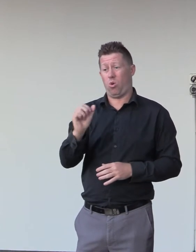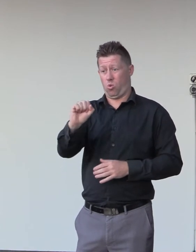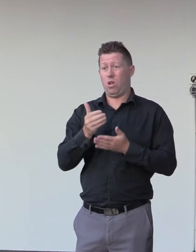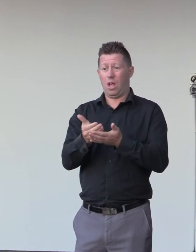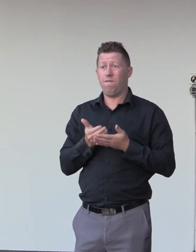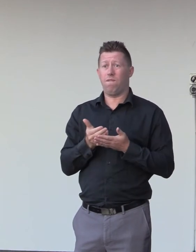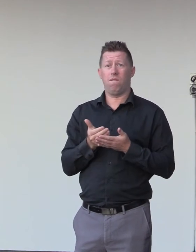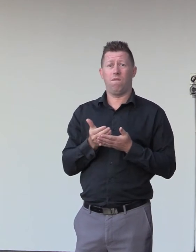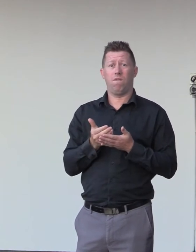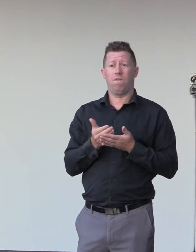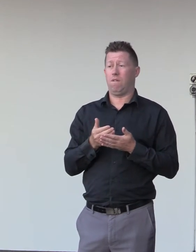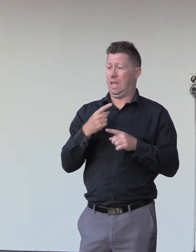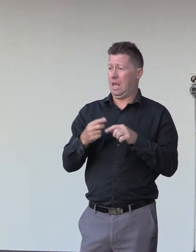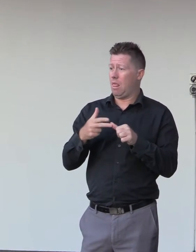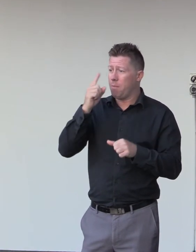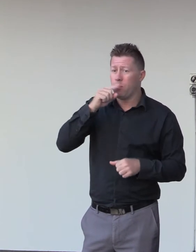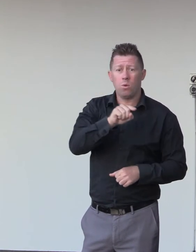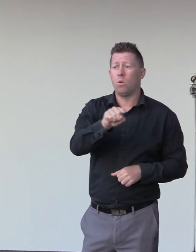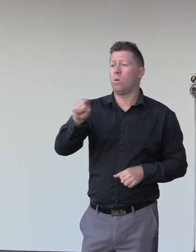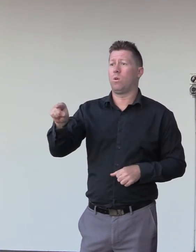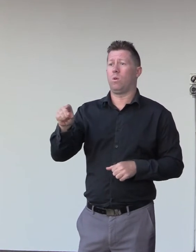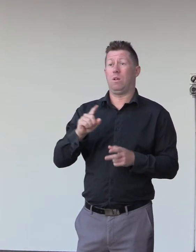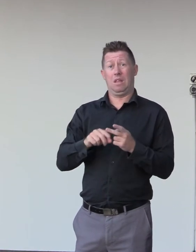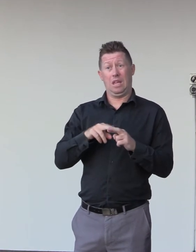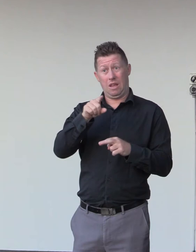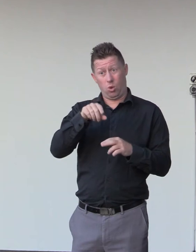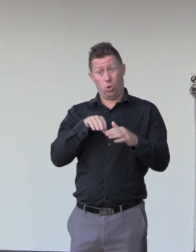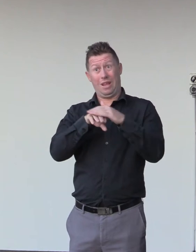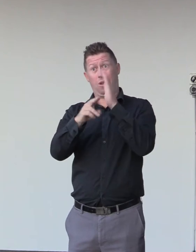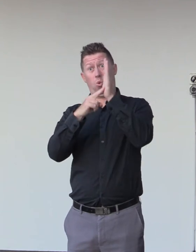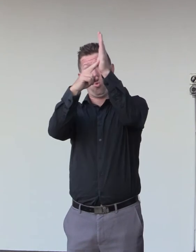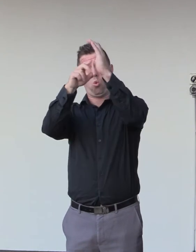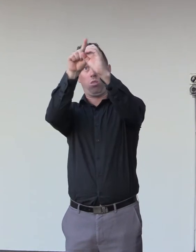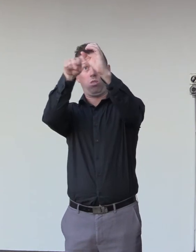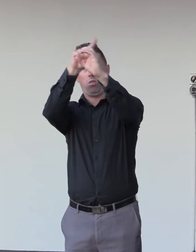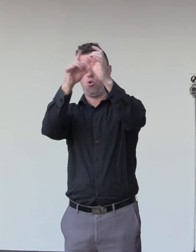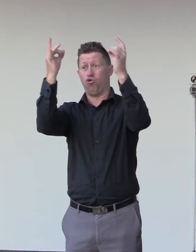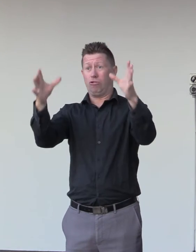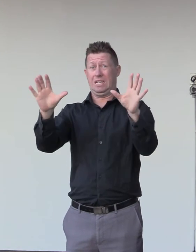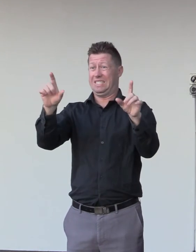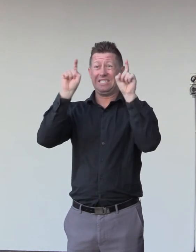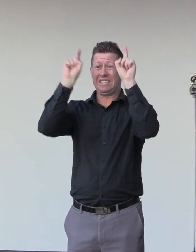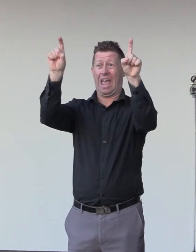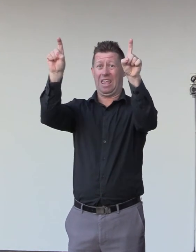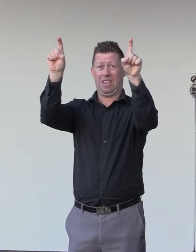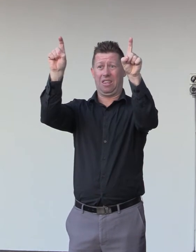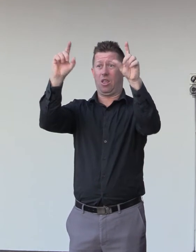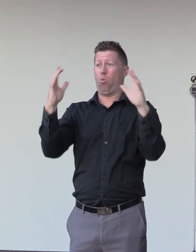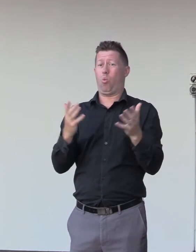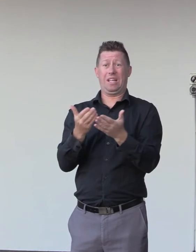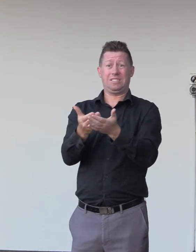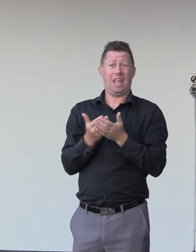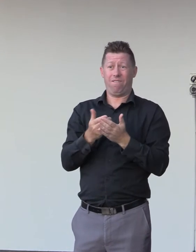The suggestions and the recommendations are that if you are currently in the north of the state, stay put somewhere where you are at the